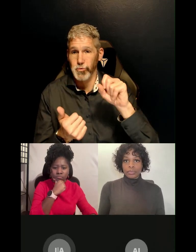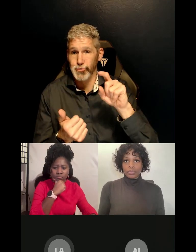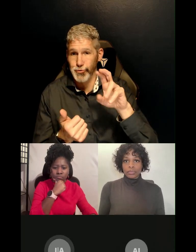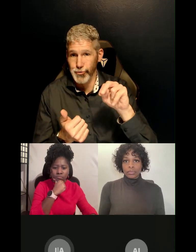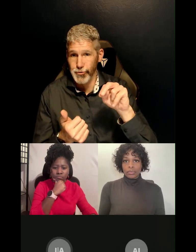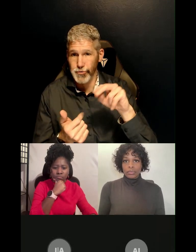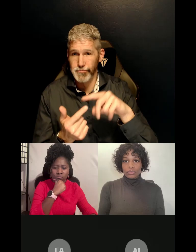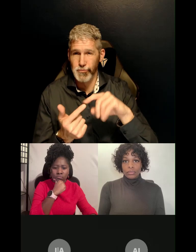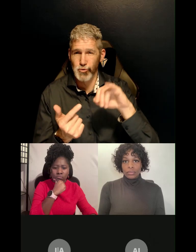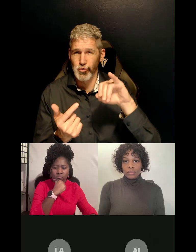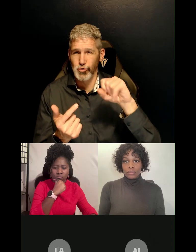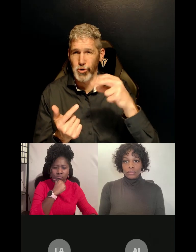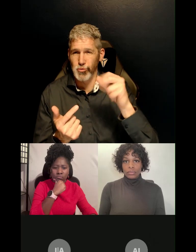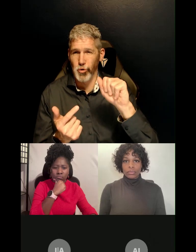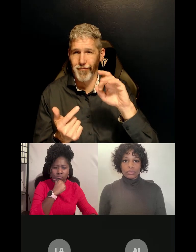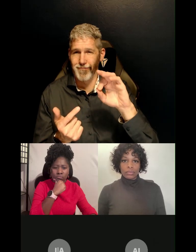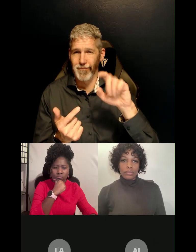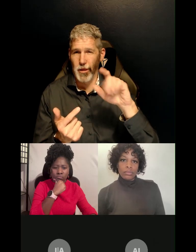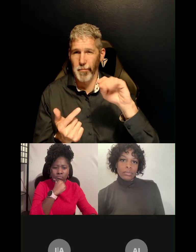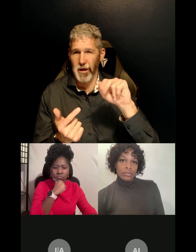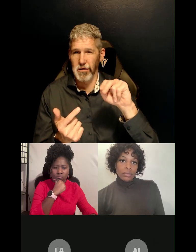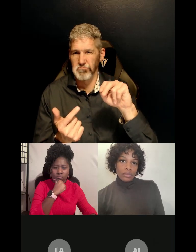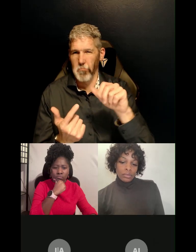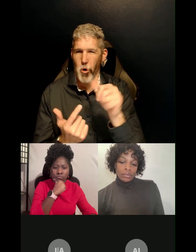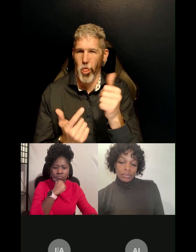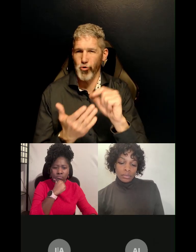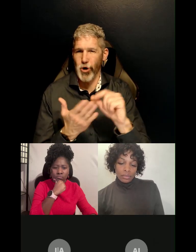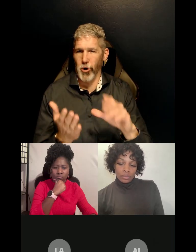For example,